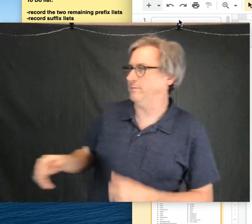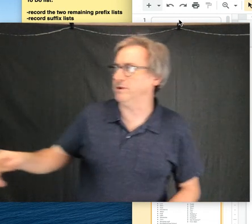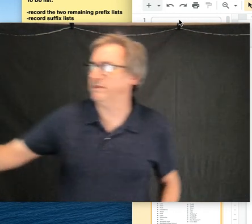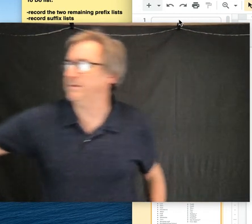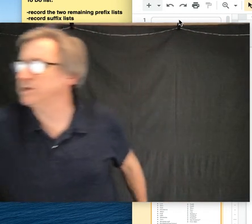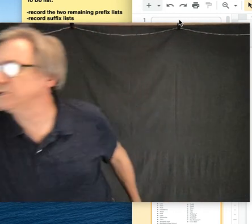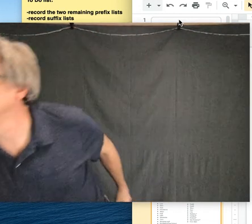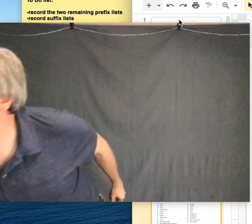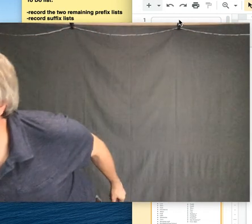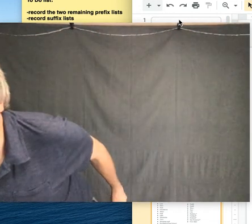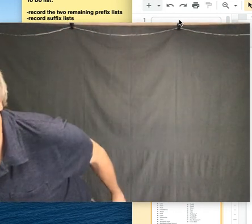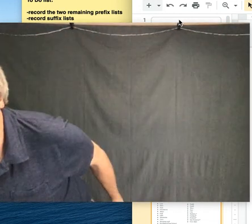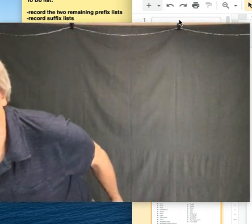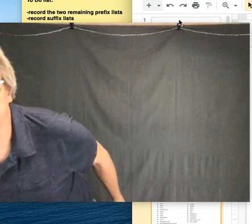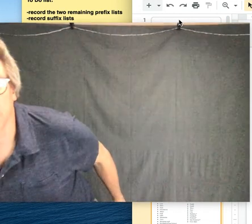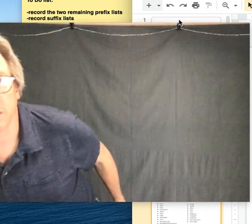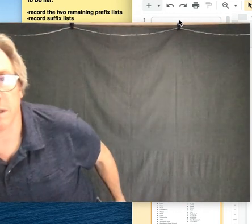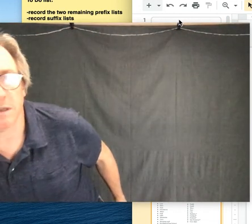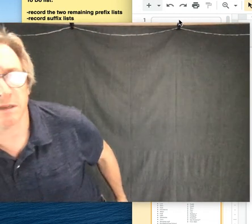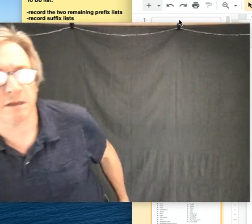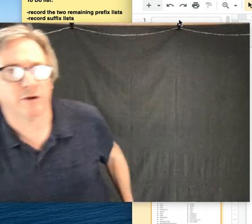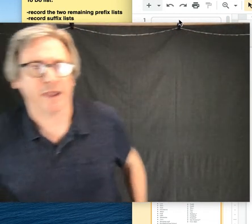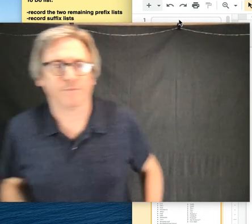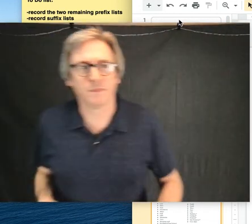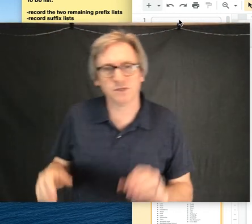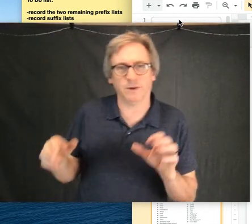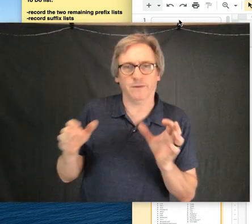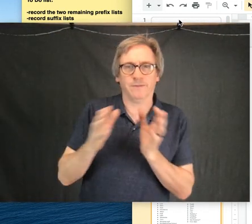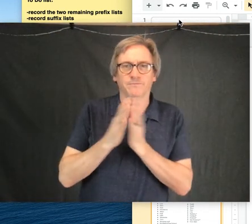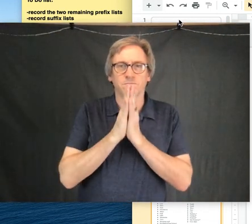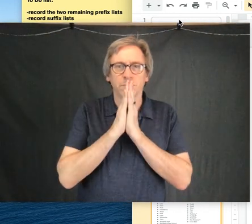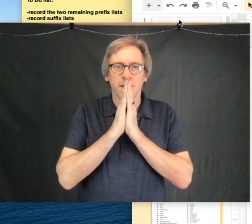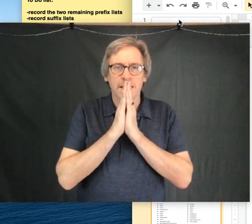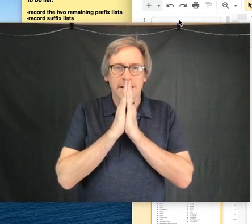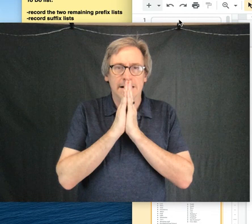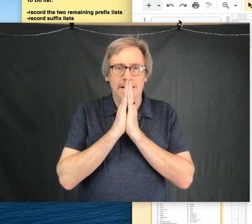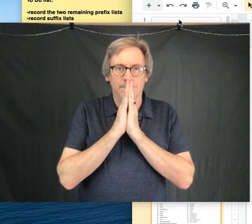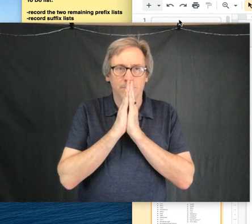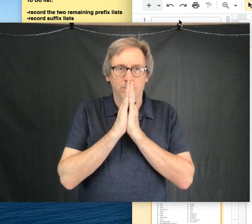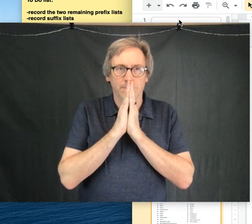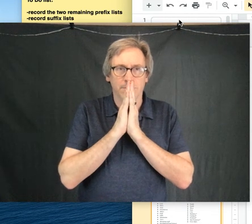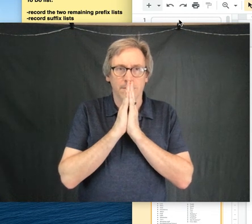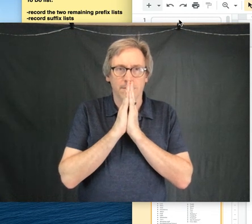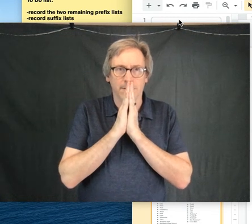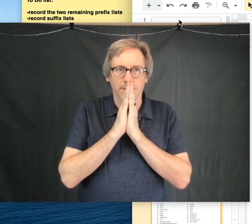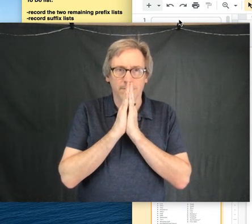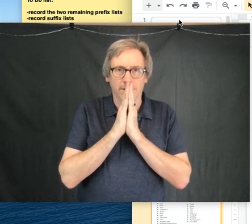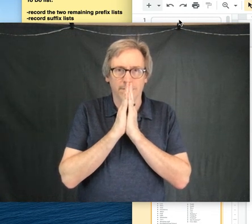not helping all that much, but okay. So anyway, now